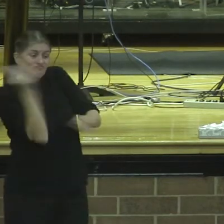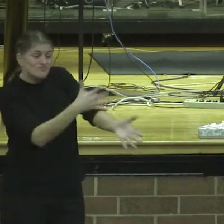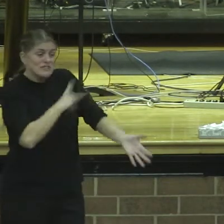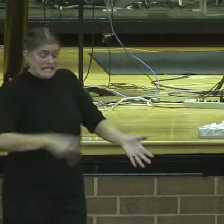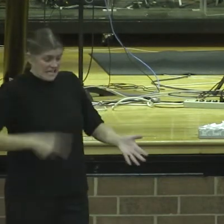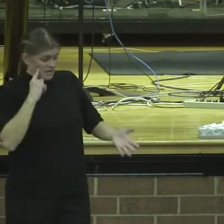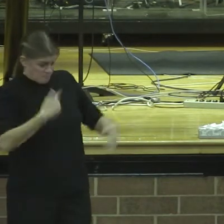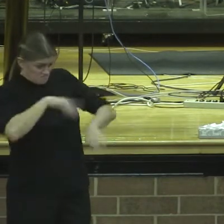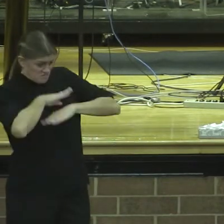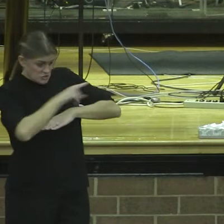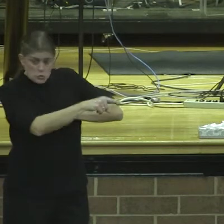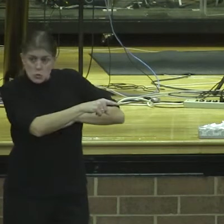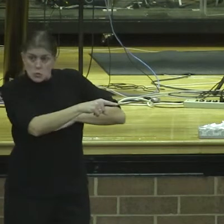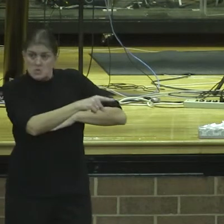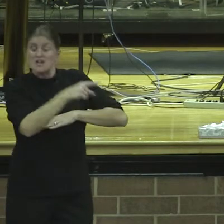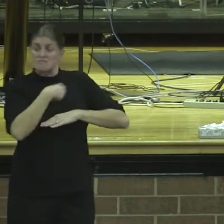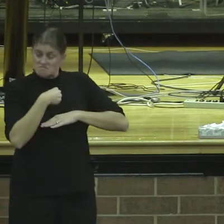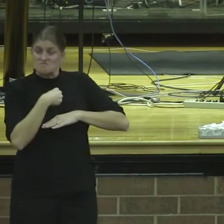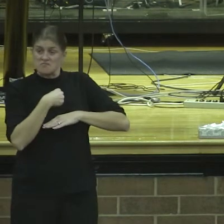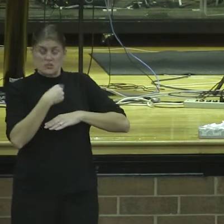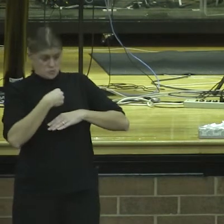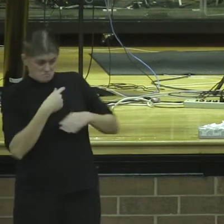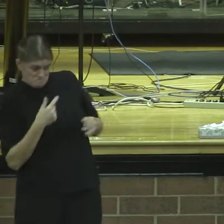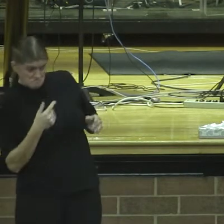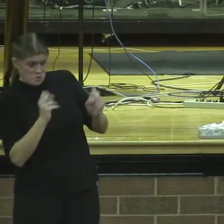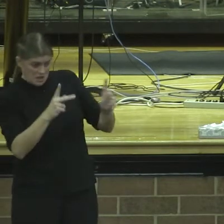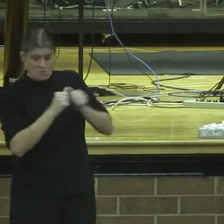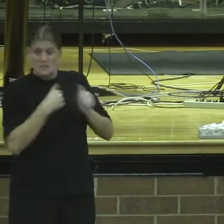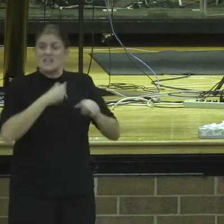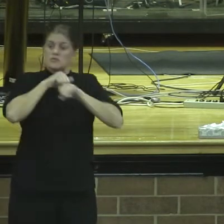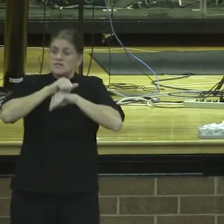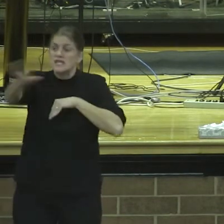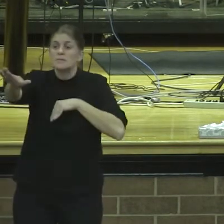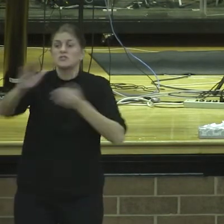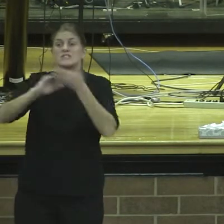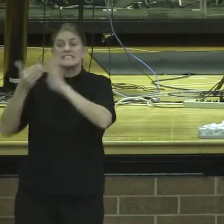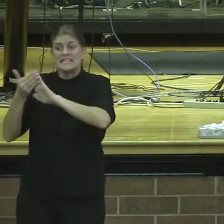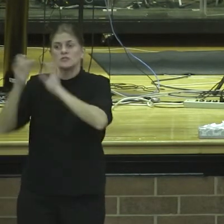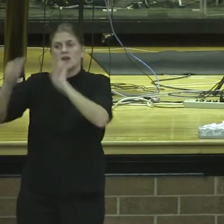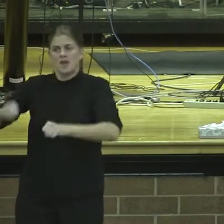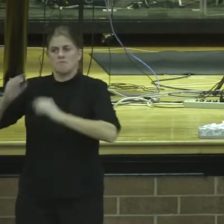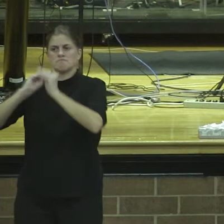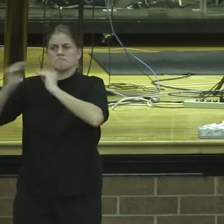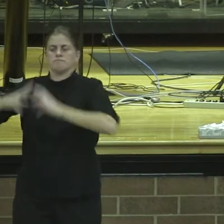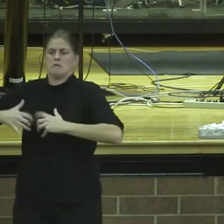pleases the king, and if your servant has found favor with you, I ask that you send me to Judah, to the city of my ancestors' grave, so that I may rebuild